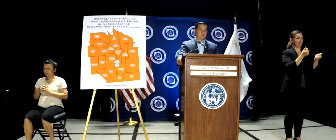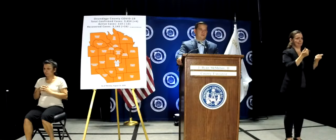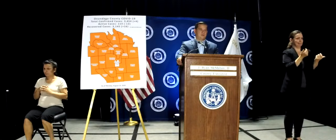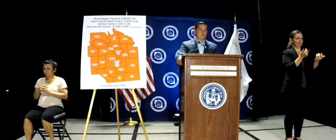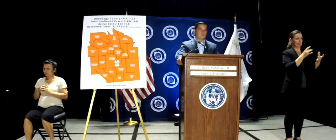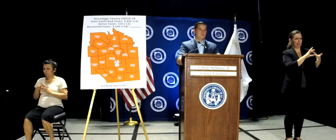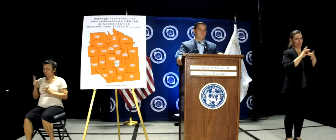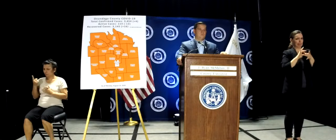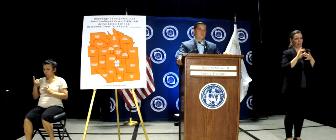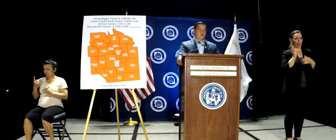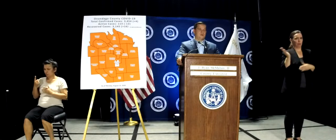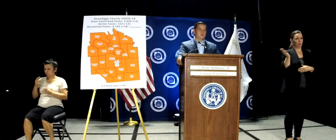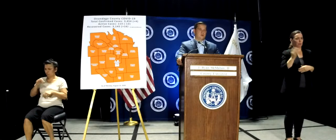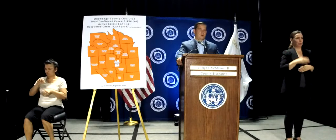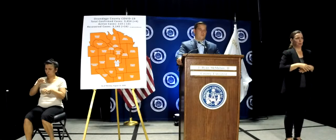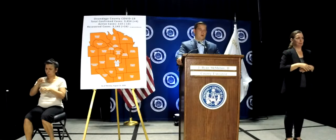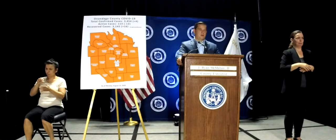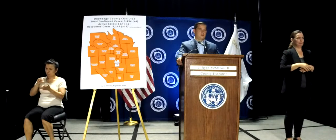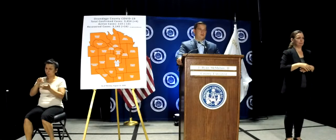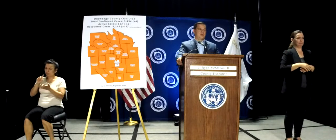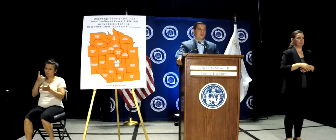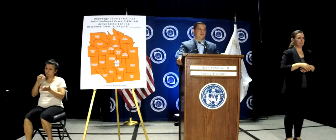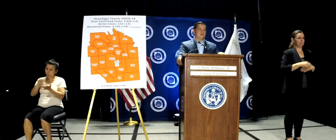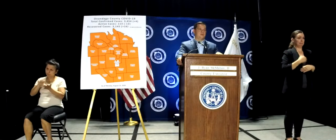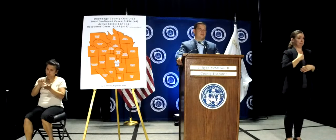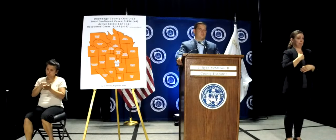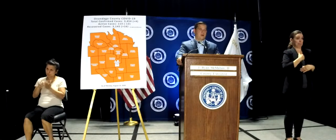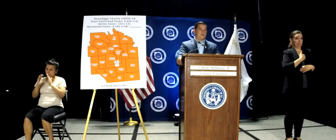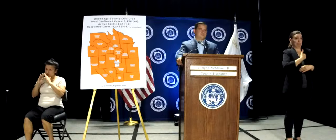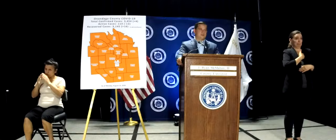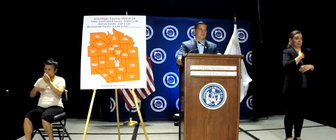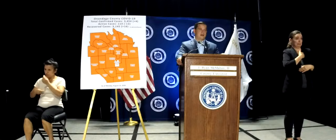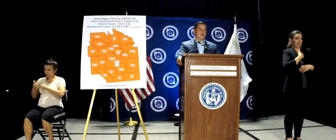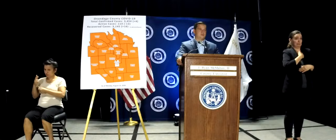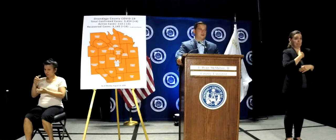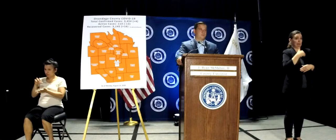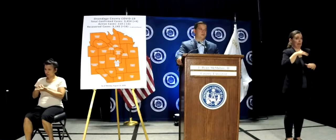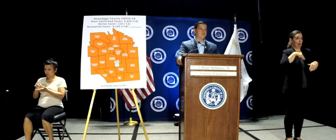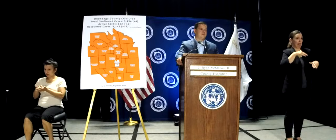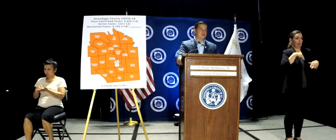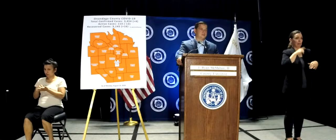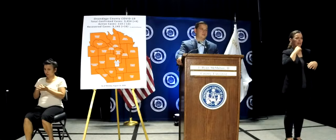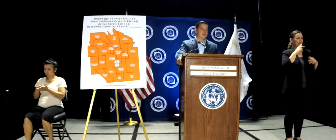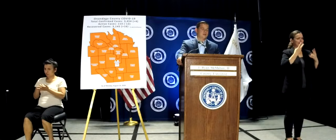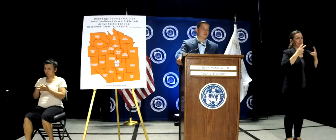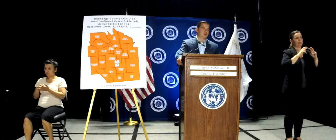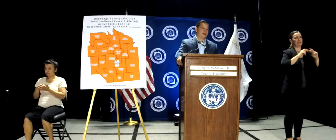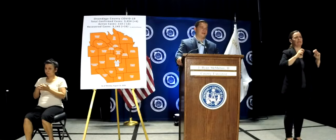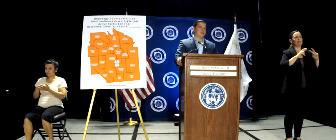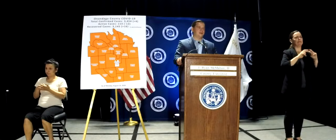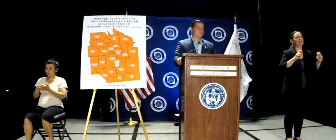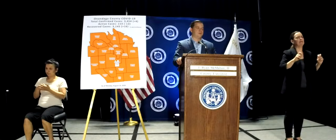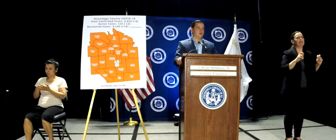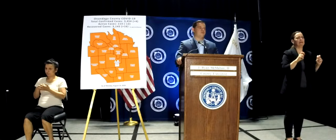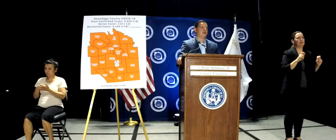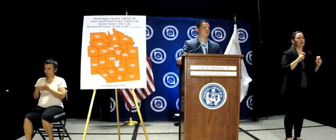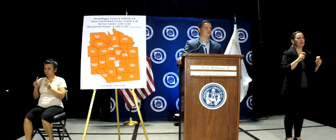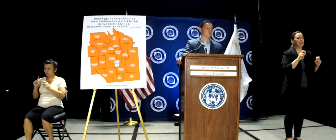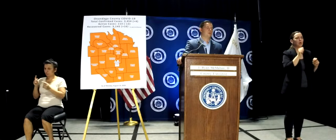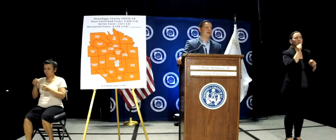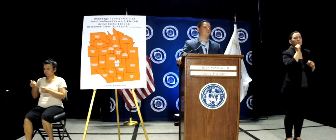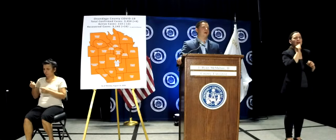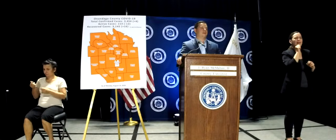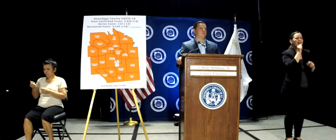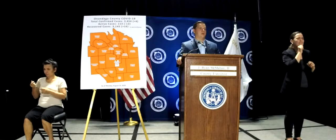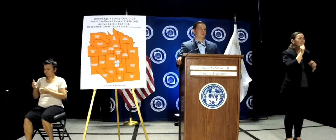at various HUD money. I think there's other private sector dollars that are being invested to try to give families